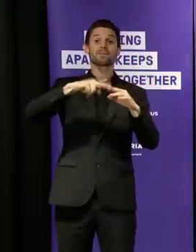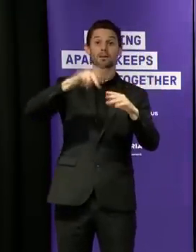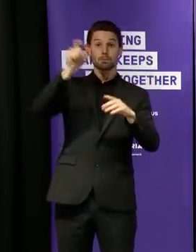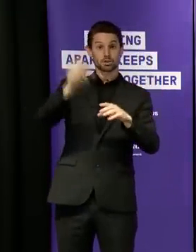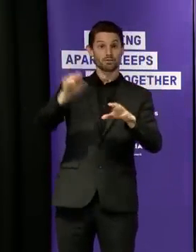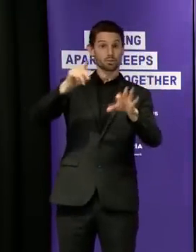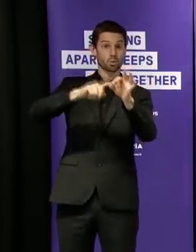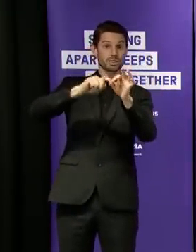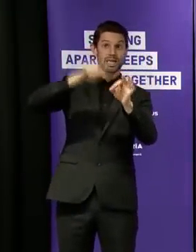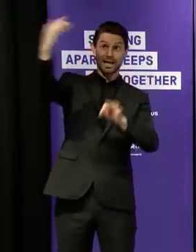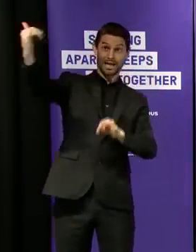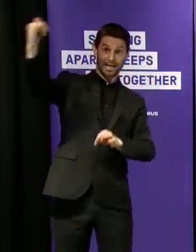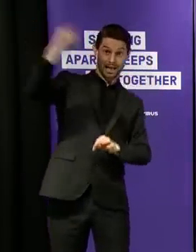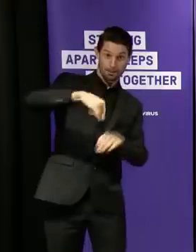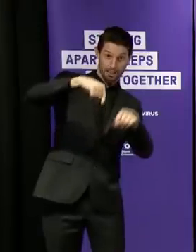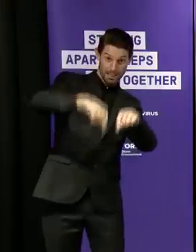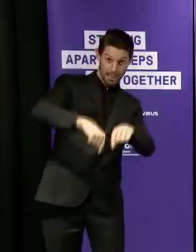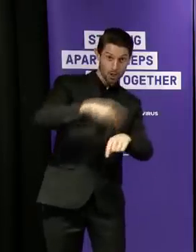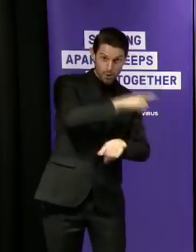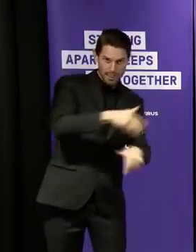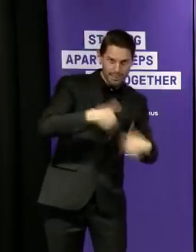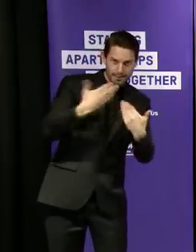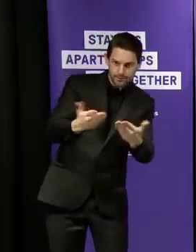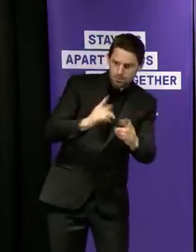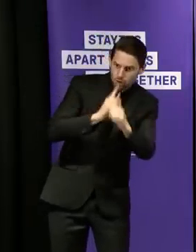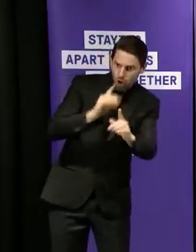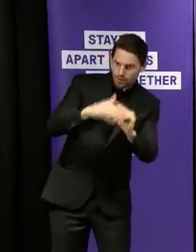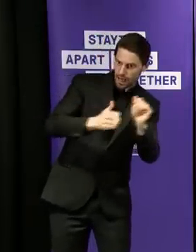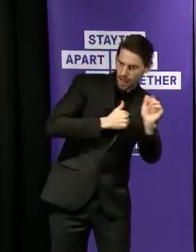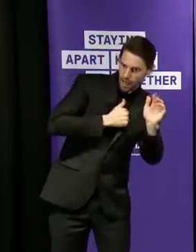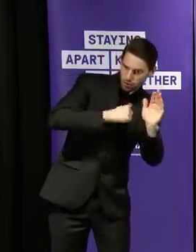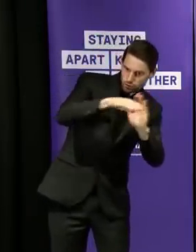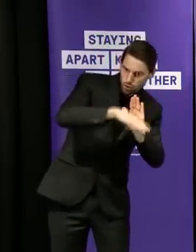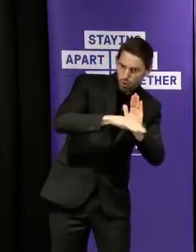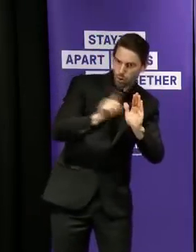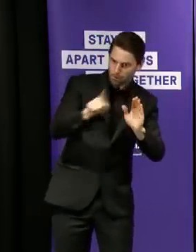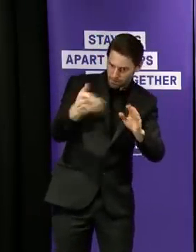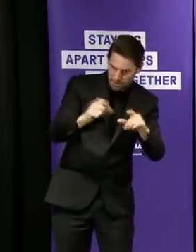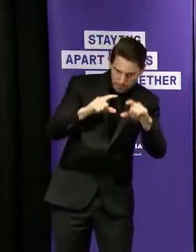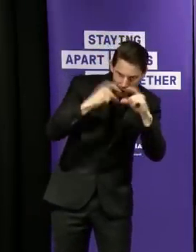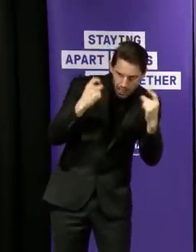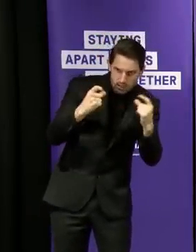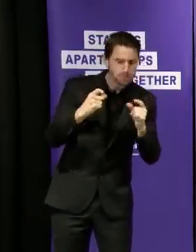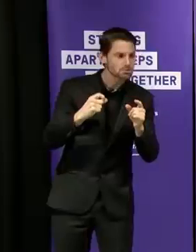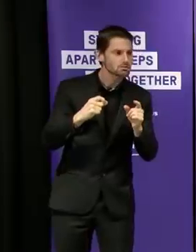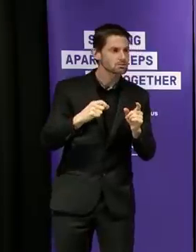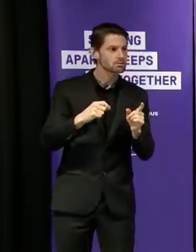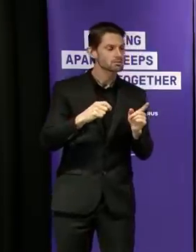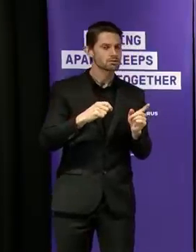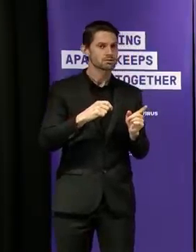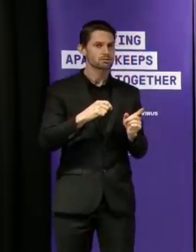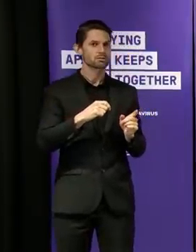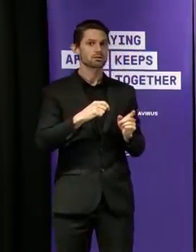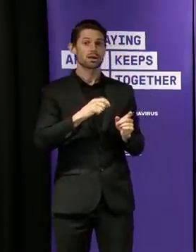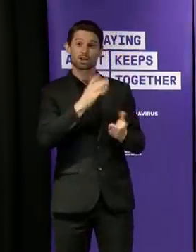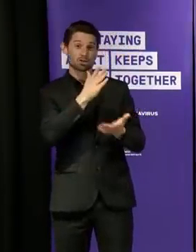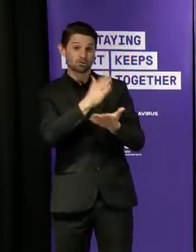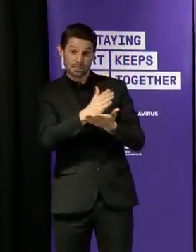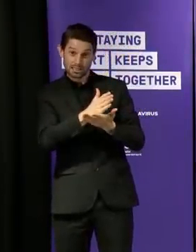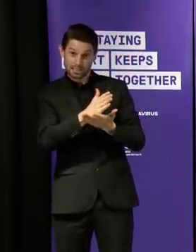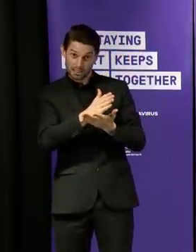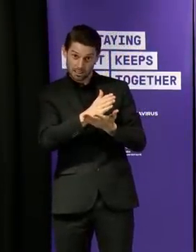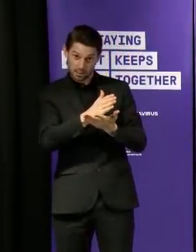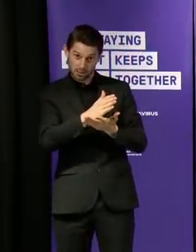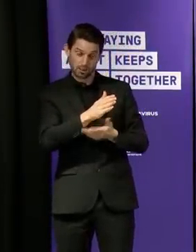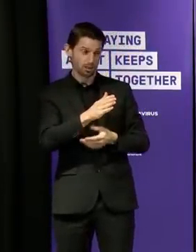very many of them, and we know that they're coming. This is the thing is this. It's the same. The thing, no, but it's not the same. It involves aviation,